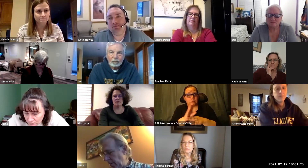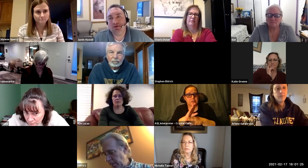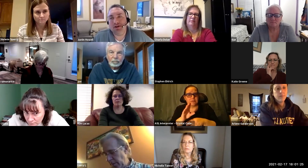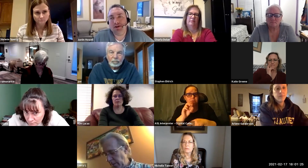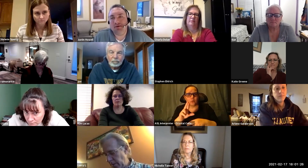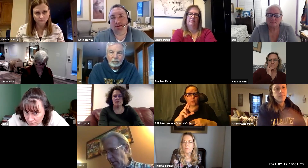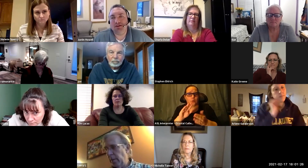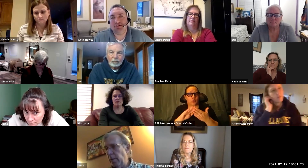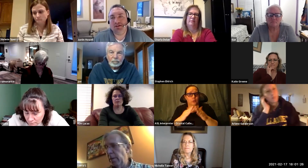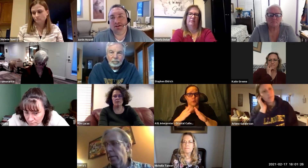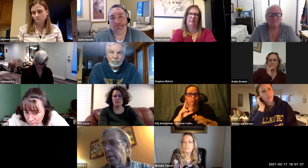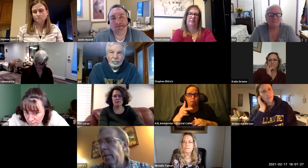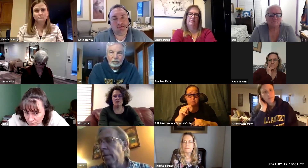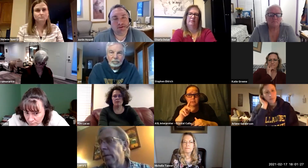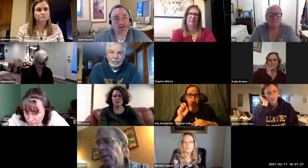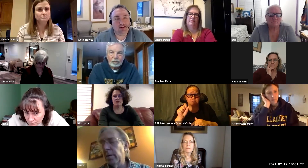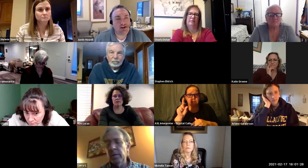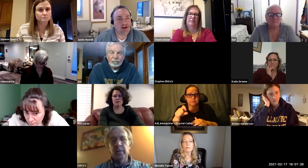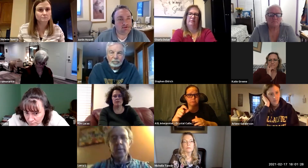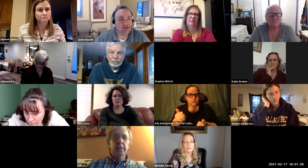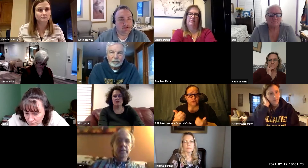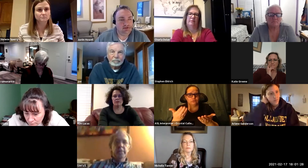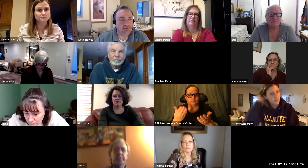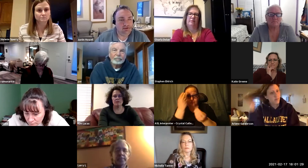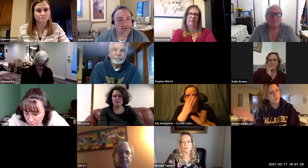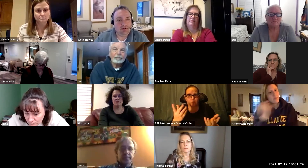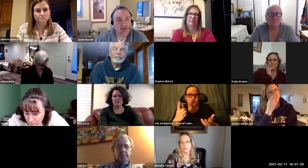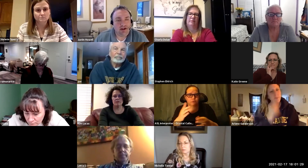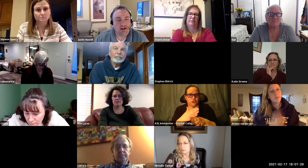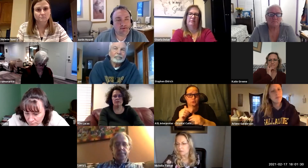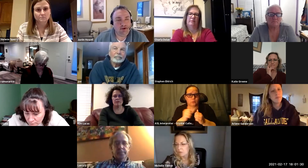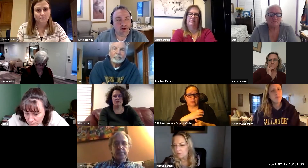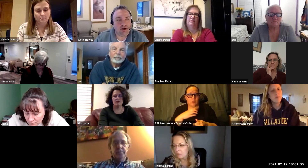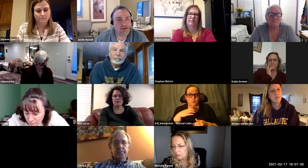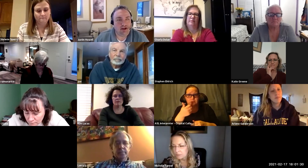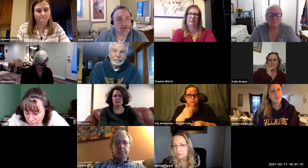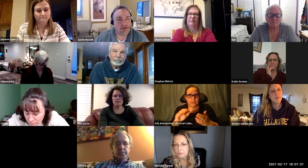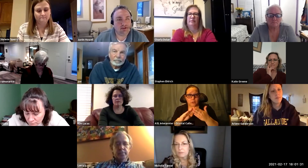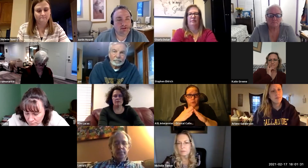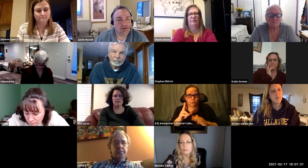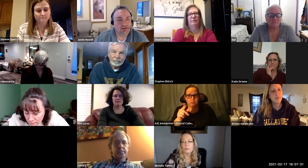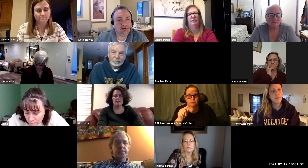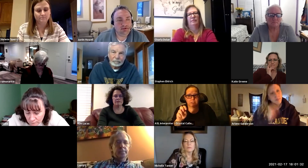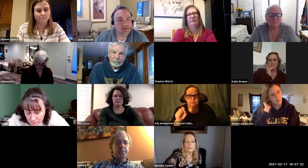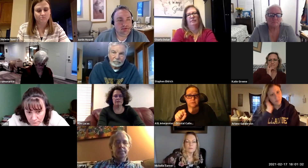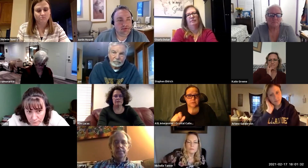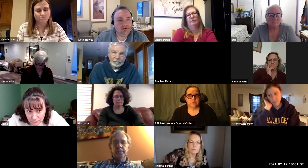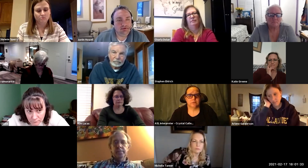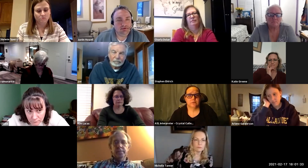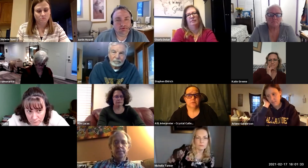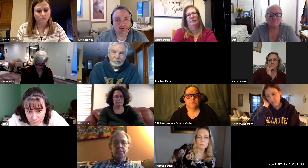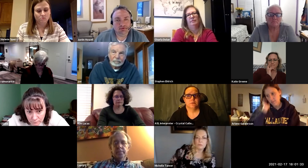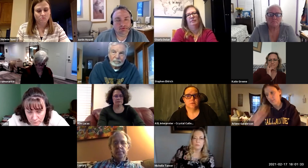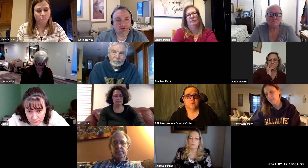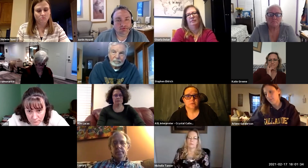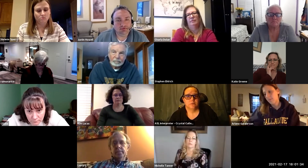or community updates that need to come before the council? Any community updates?